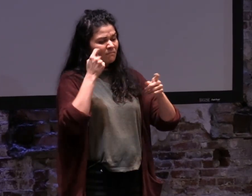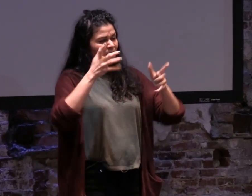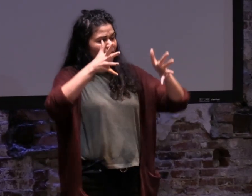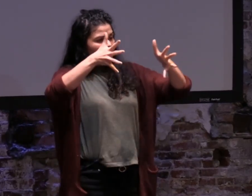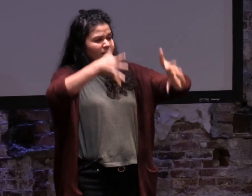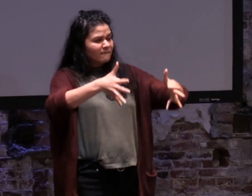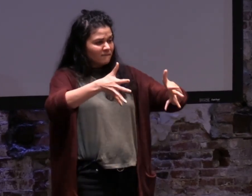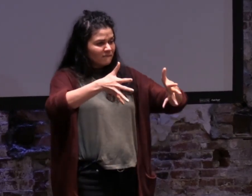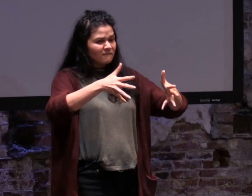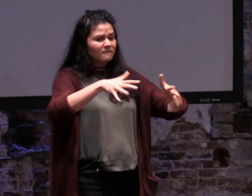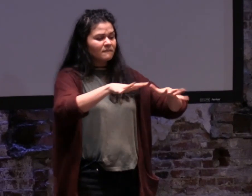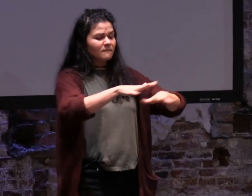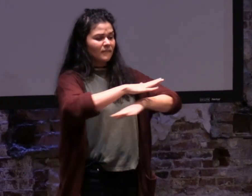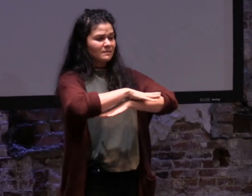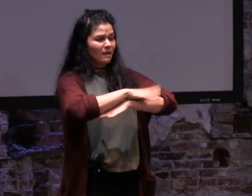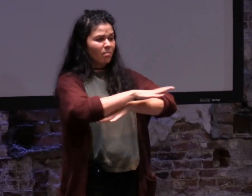we can have them placed back on the alter.